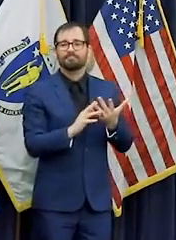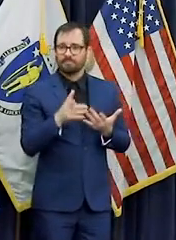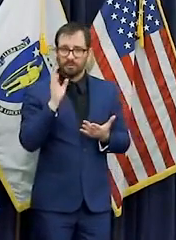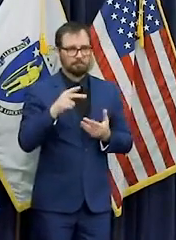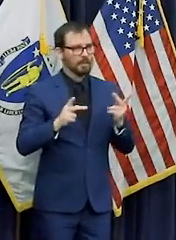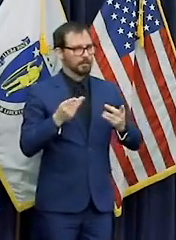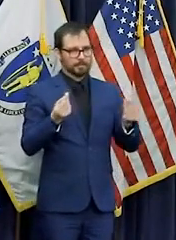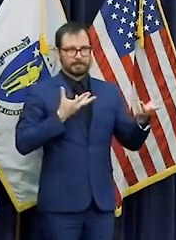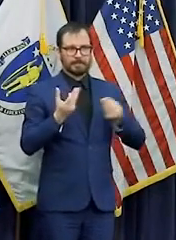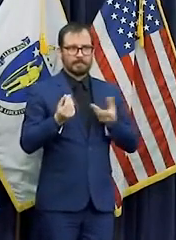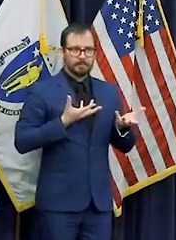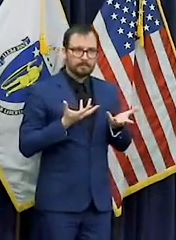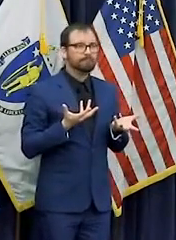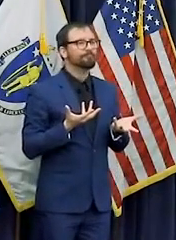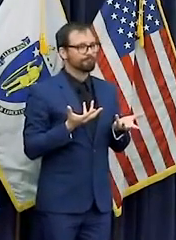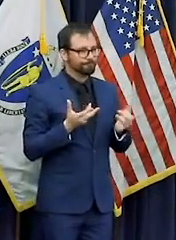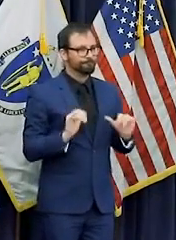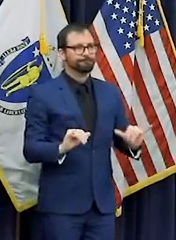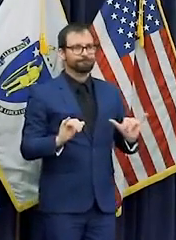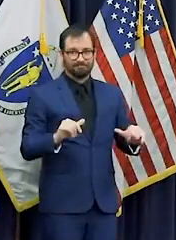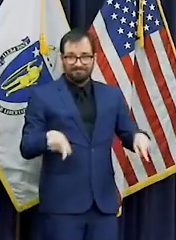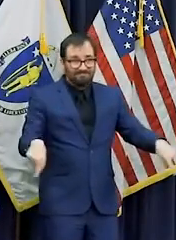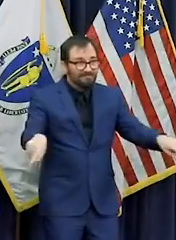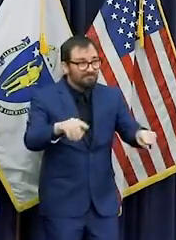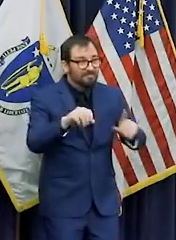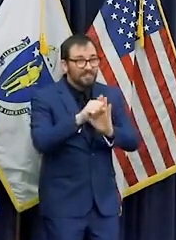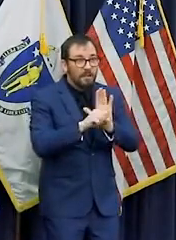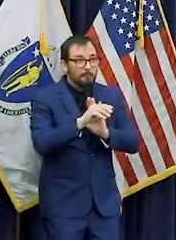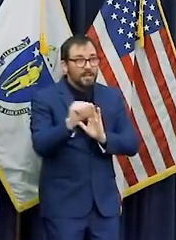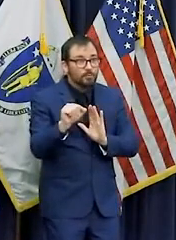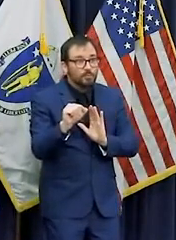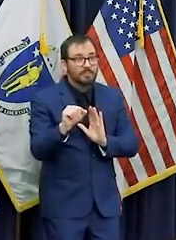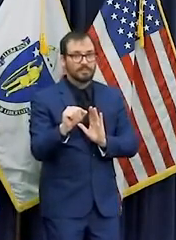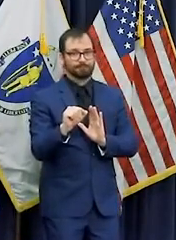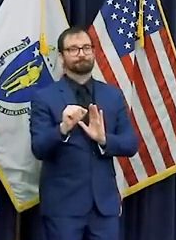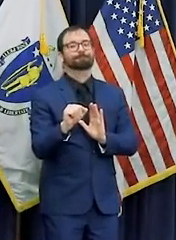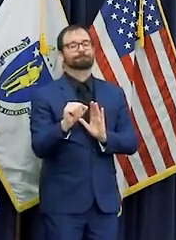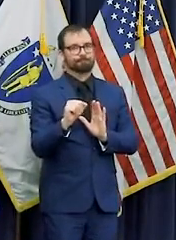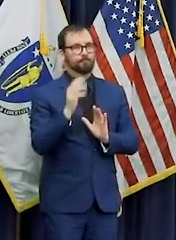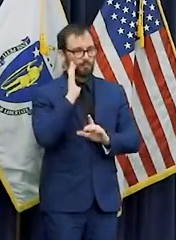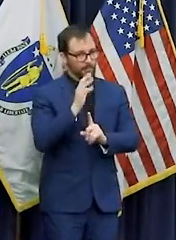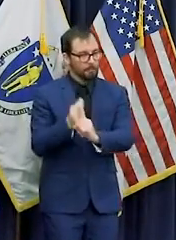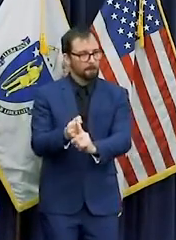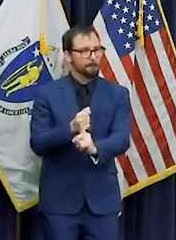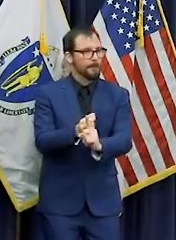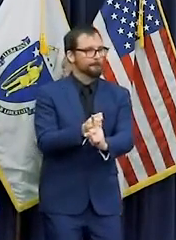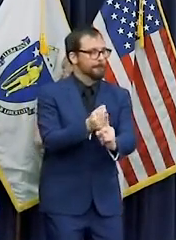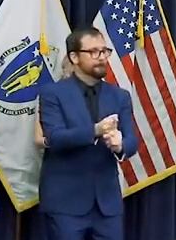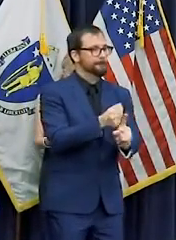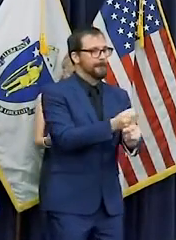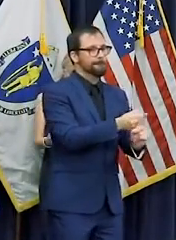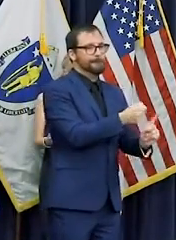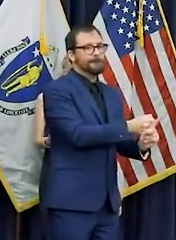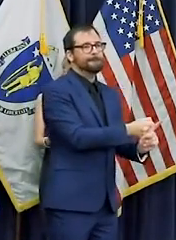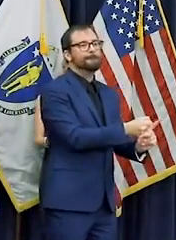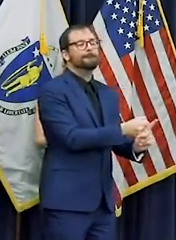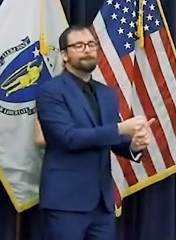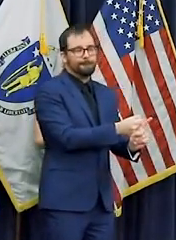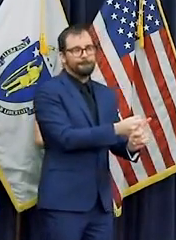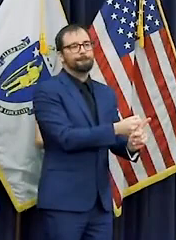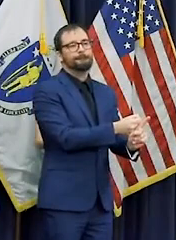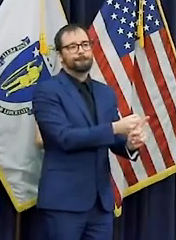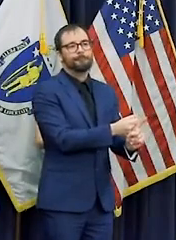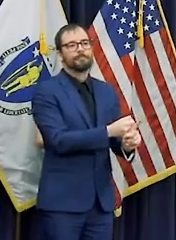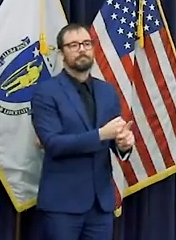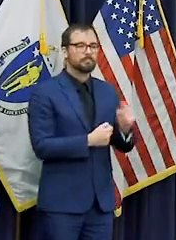pay their workers. I also attended and spoke via live stream in two empty houses of worship, at Temple